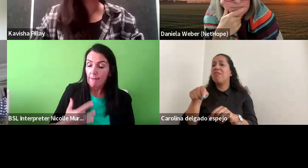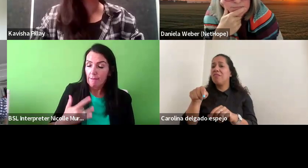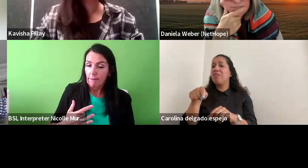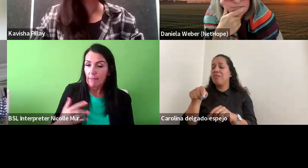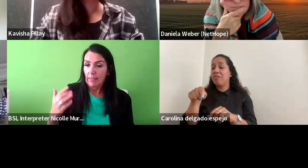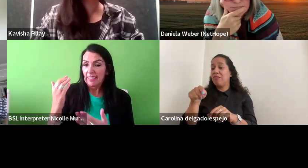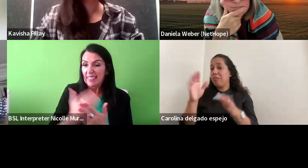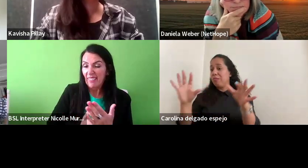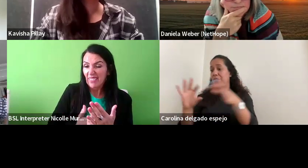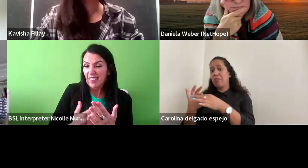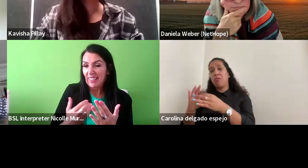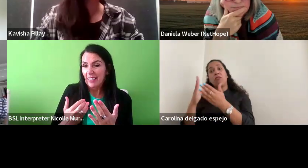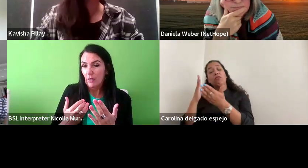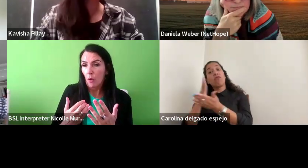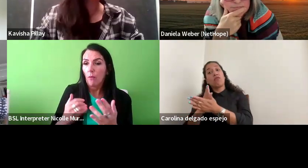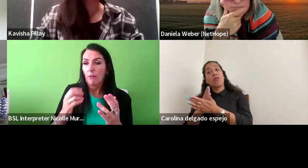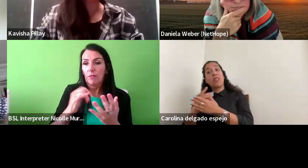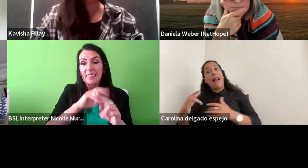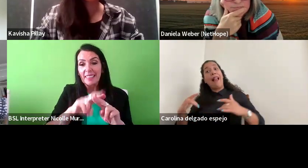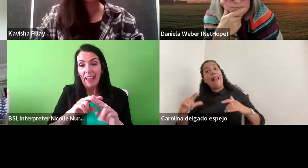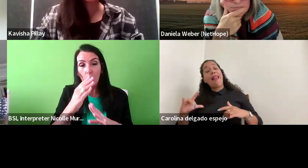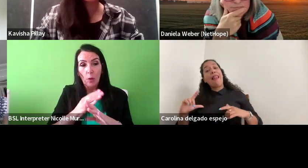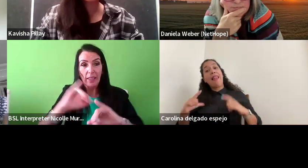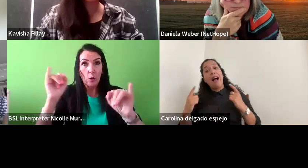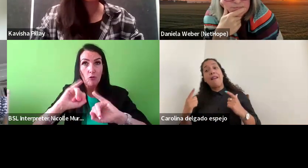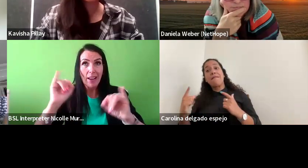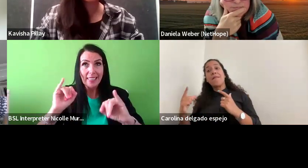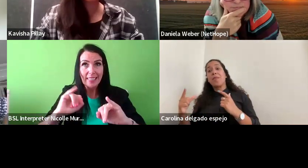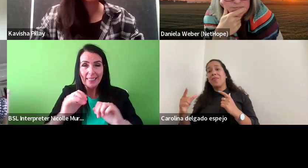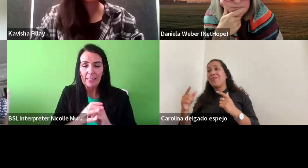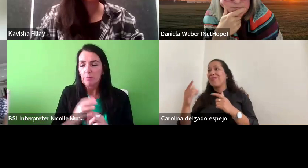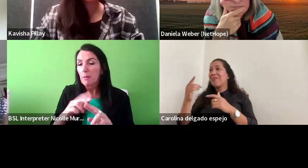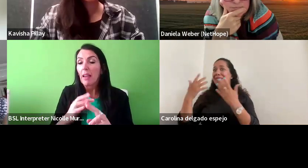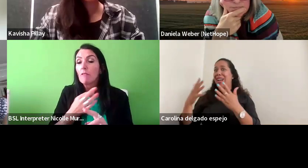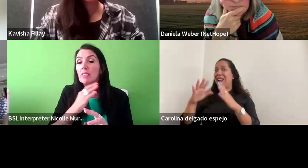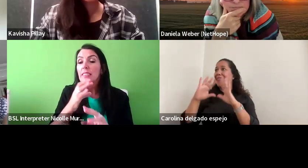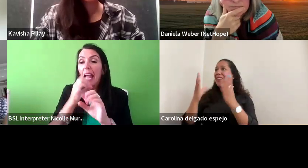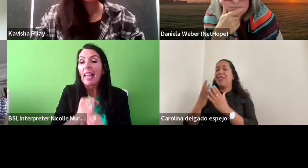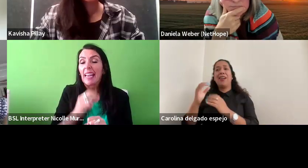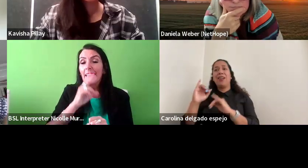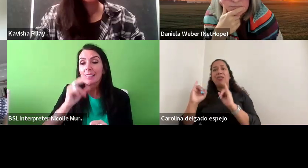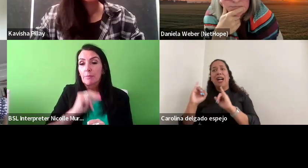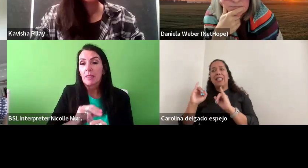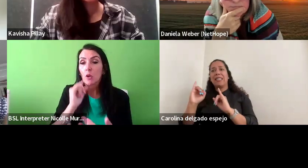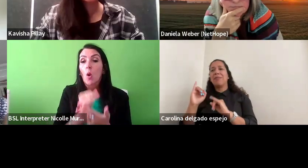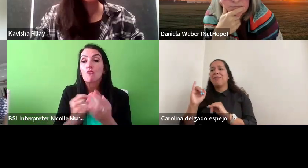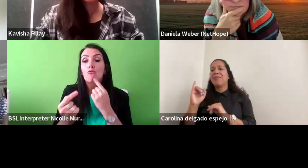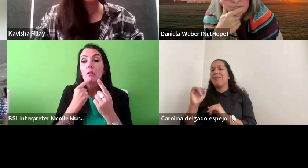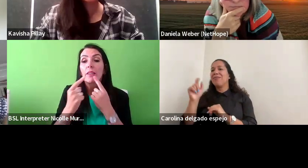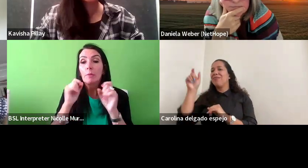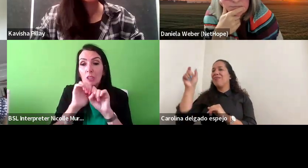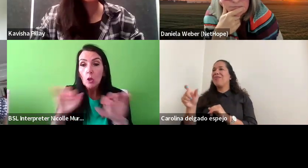and security of humanitarian staff, because of the hate speech, or in any case, the disinformation,